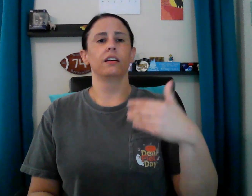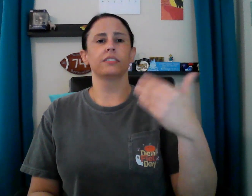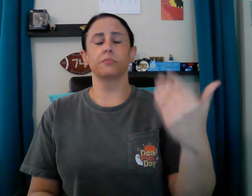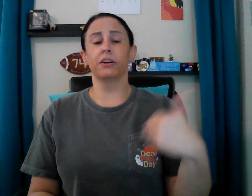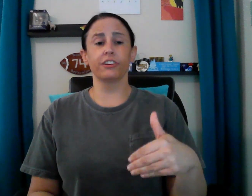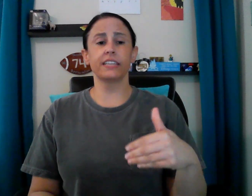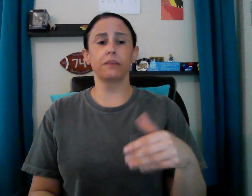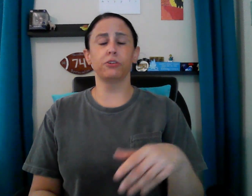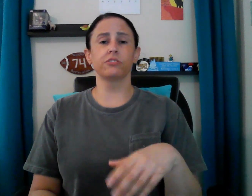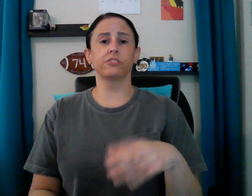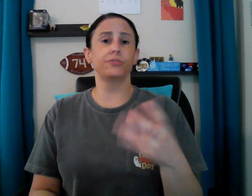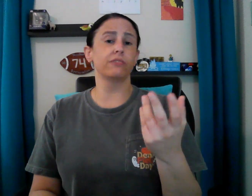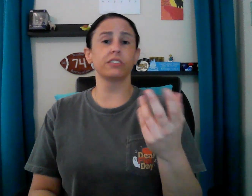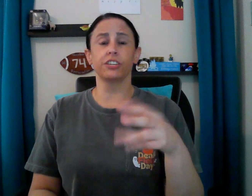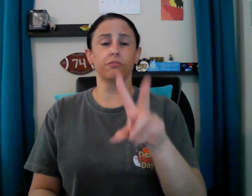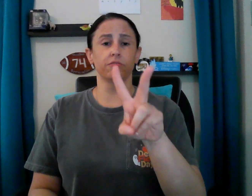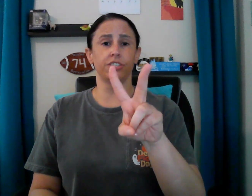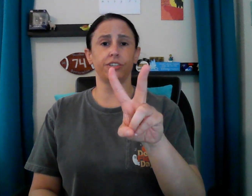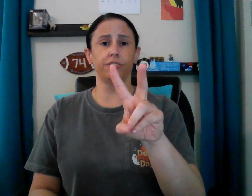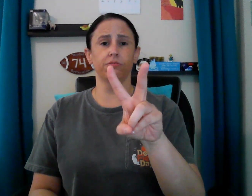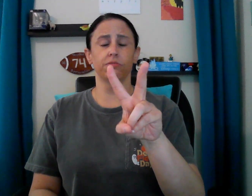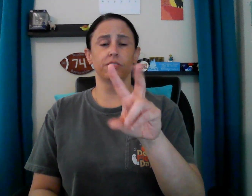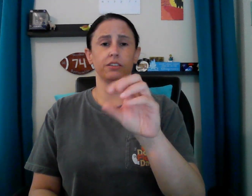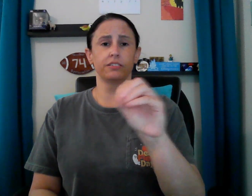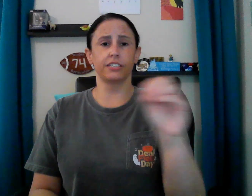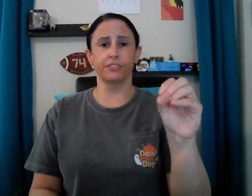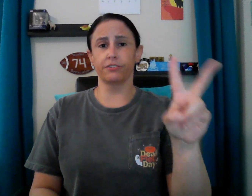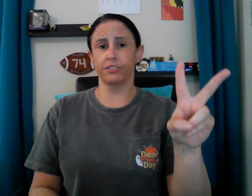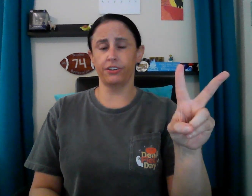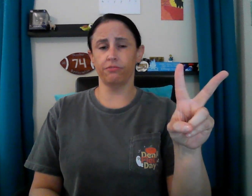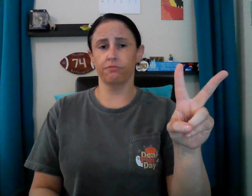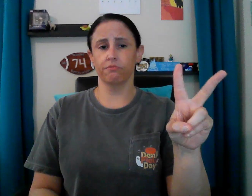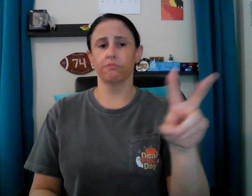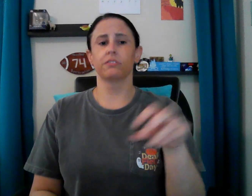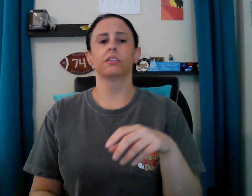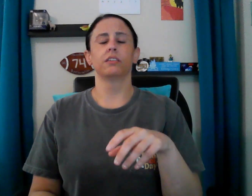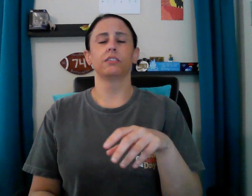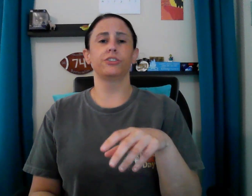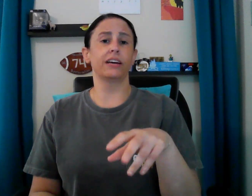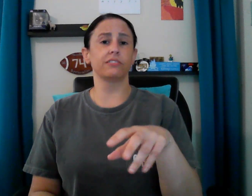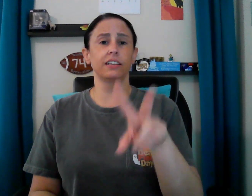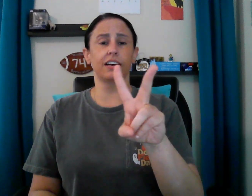Some other examples: 2002, 2002, 2009,